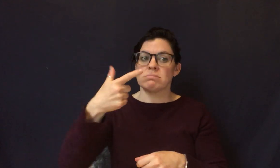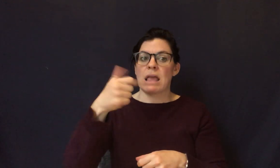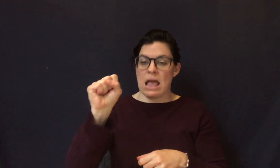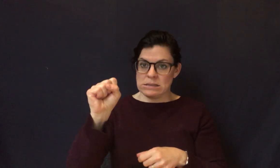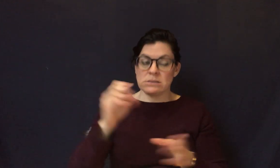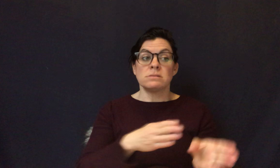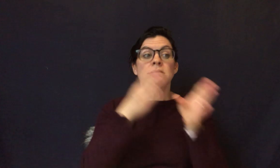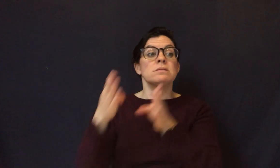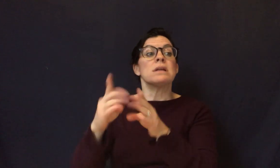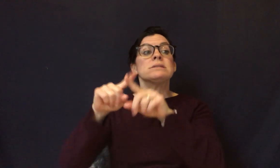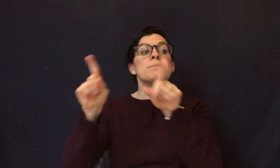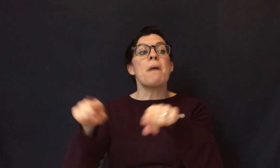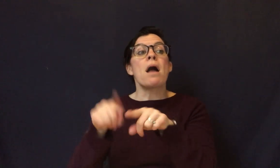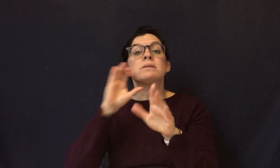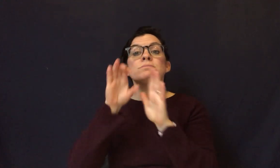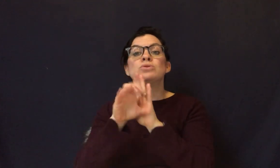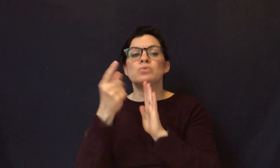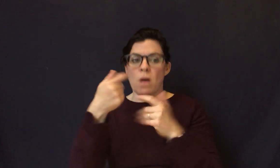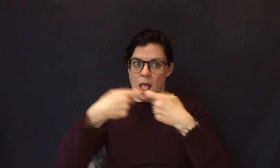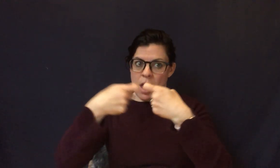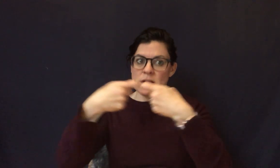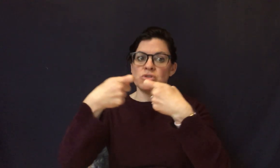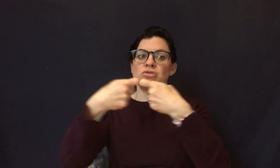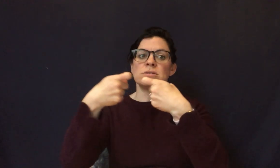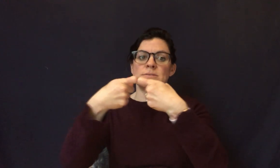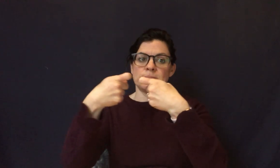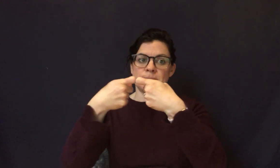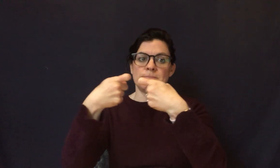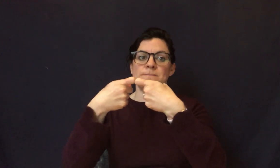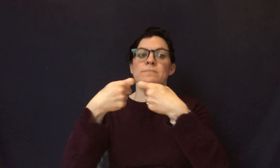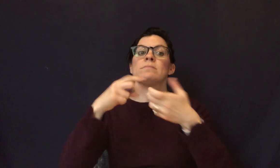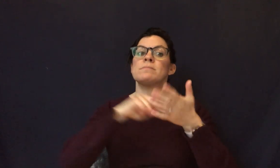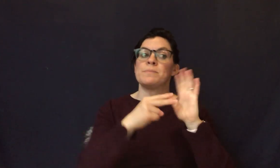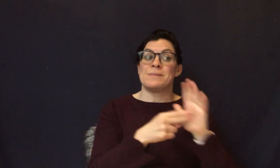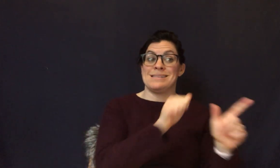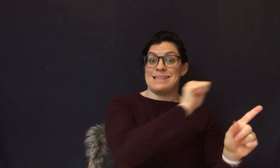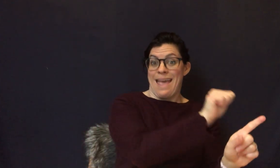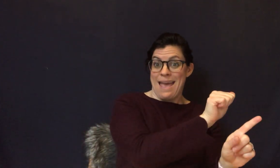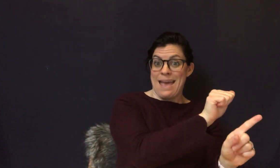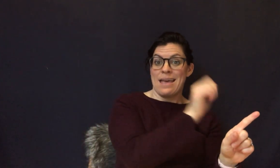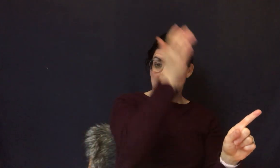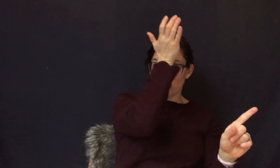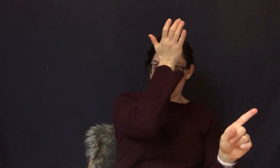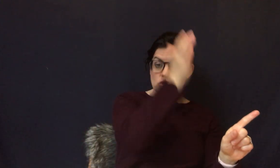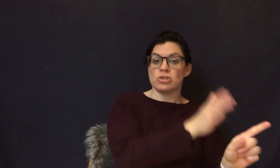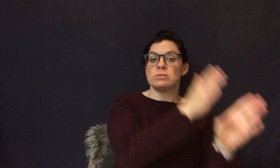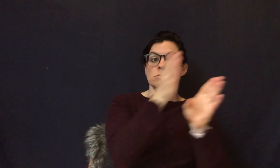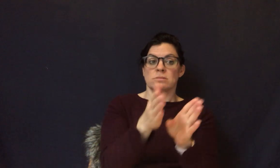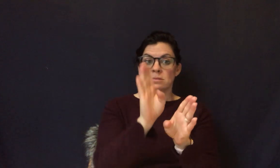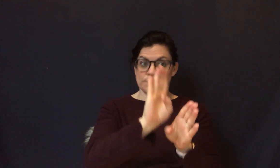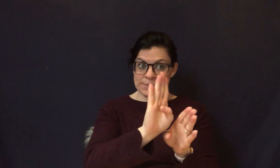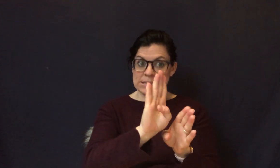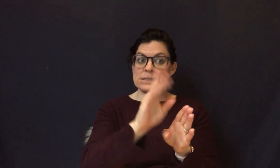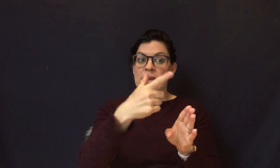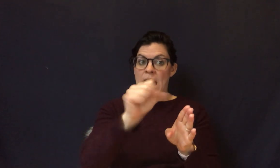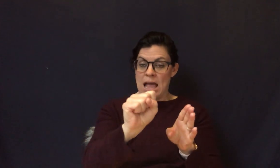is A, this is B, and this is C. Thus, this is an ABC fire extinguisher. So we can use that as a